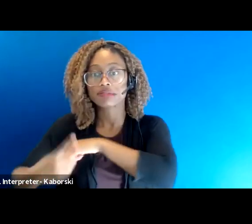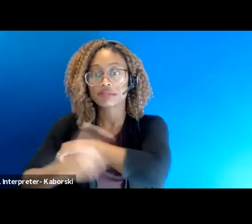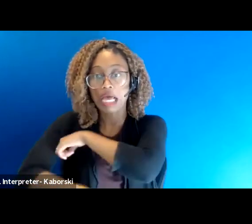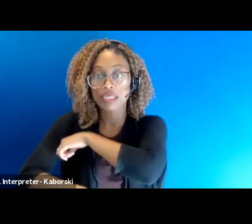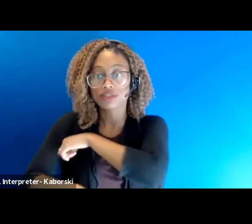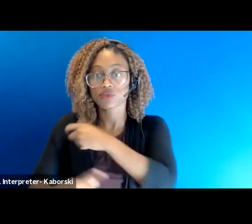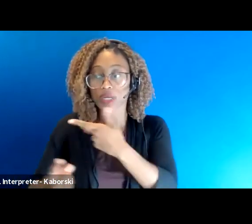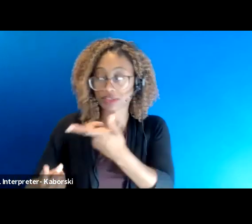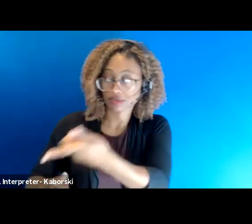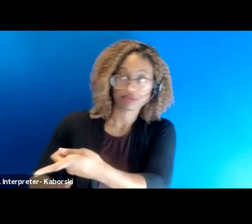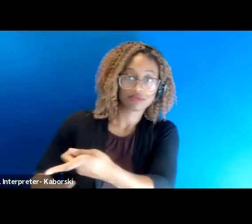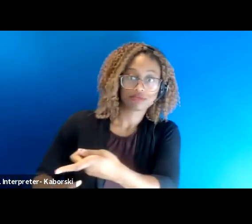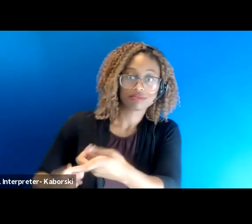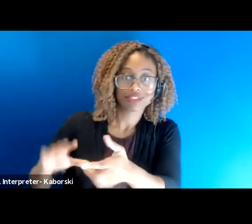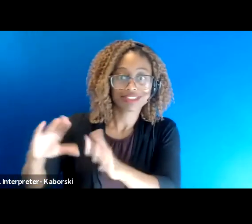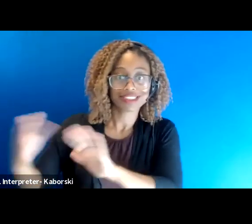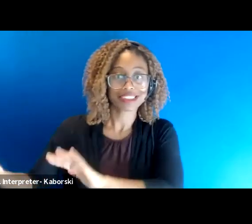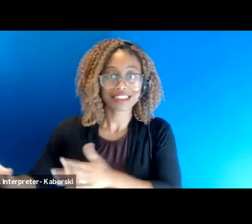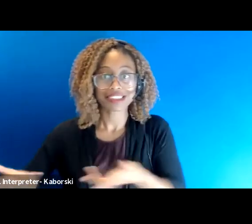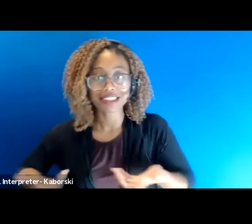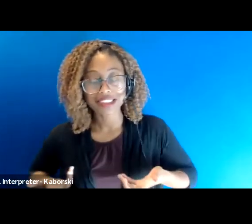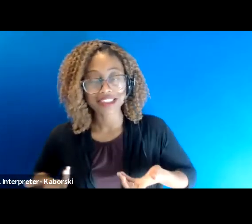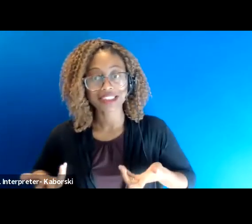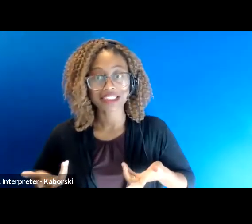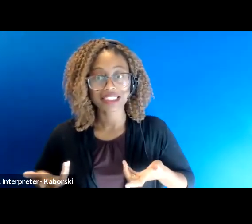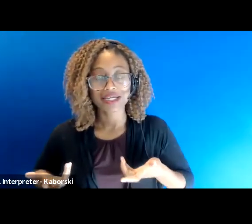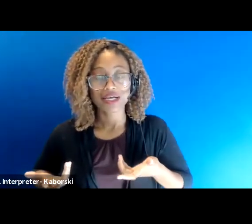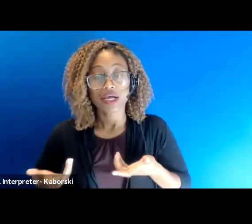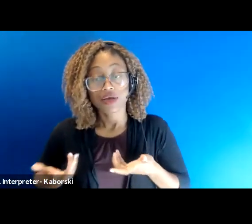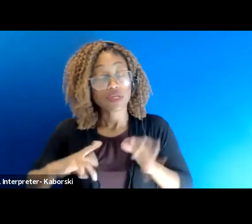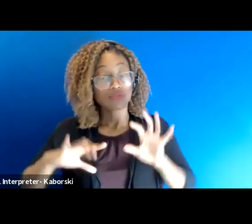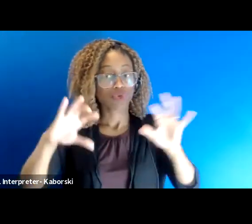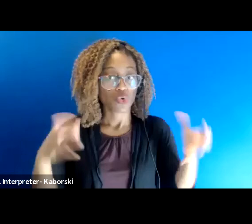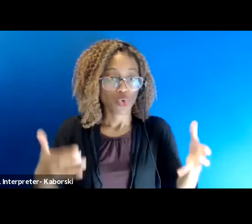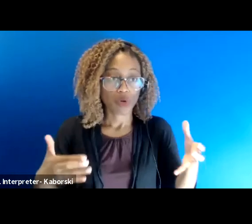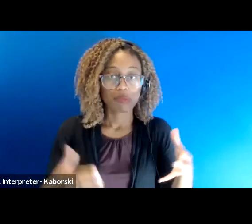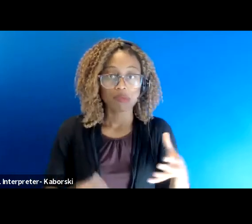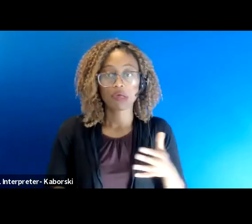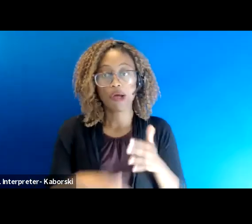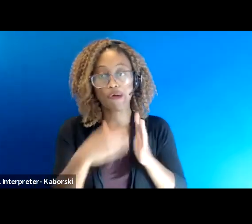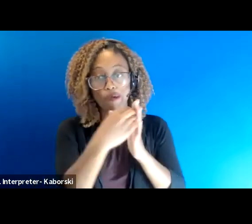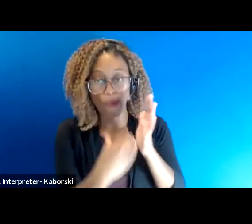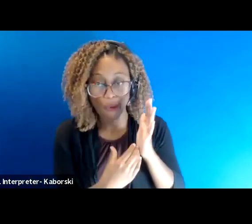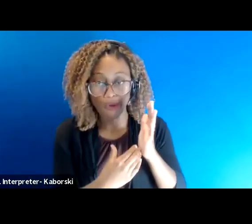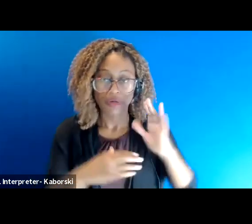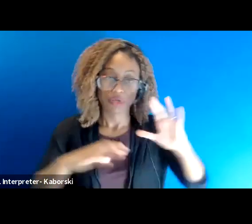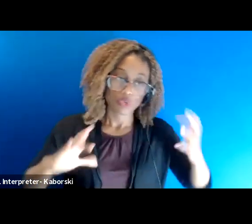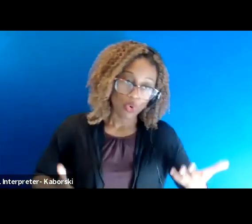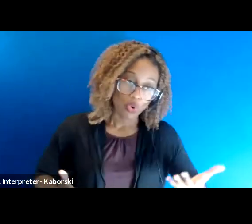a course, a group, a standard,